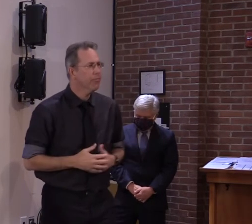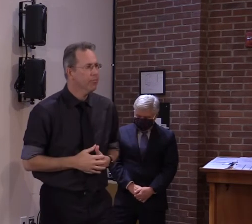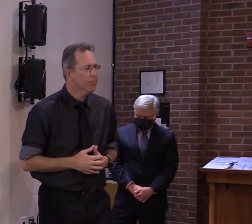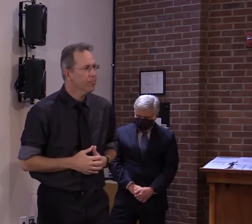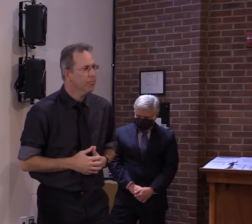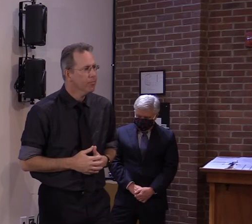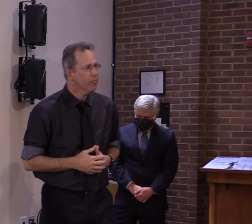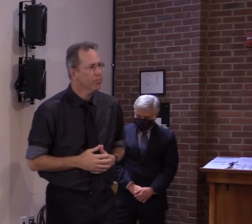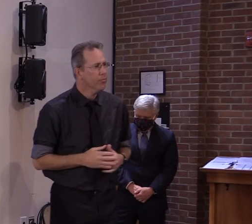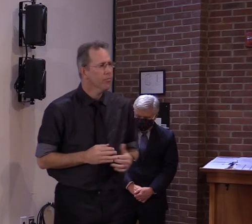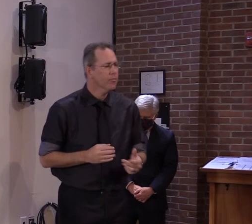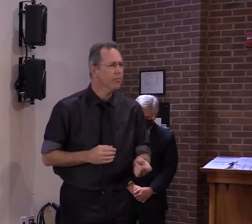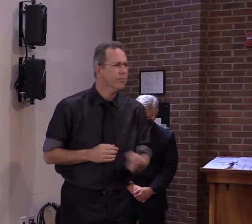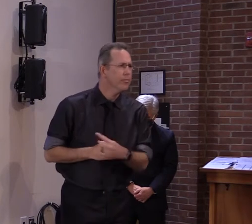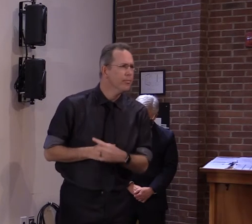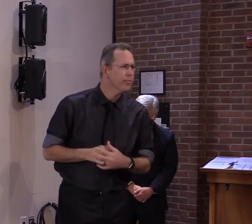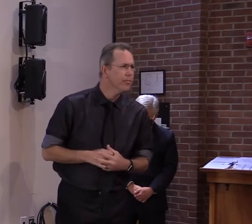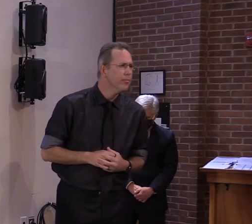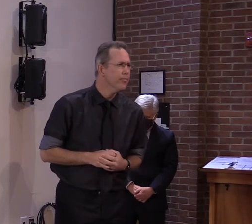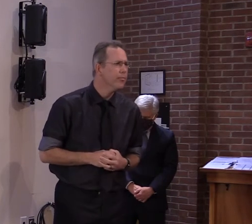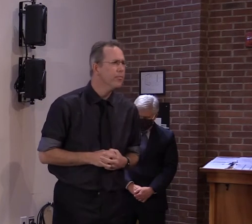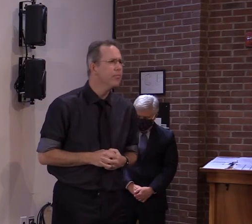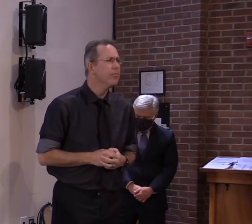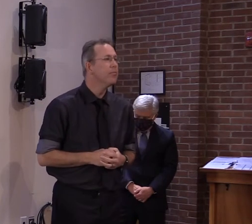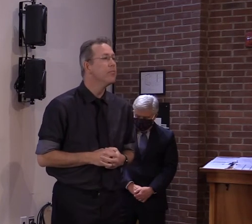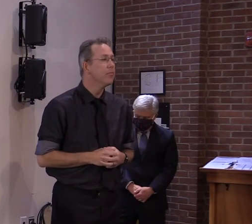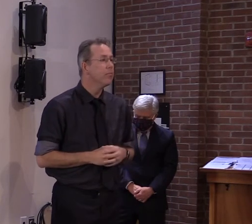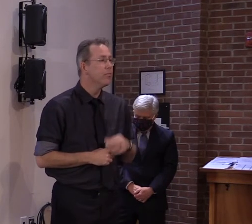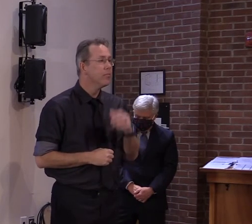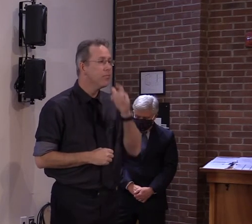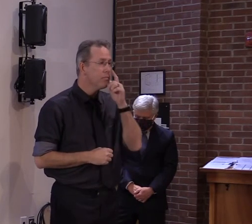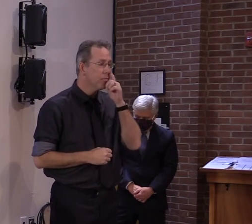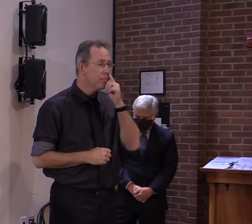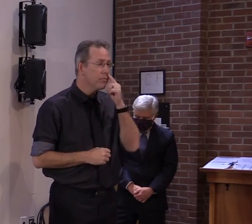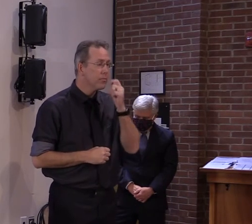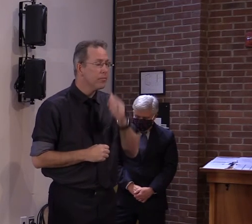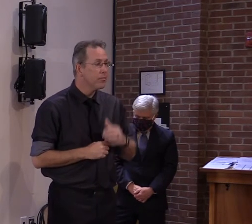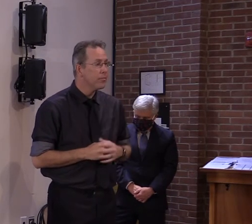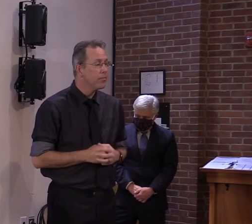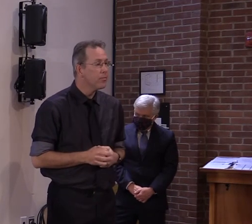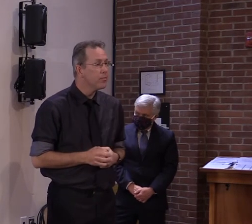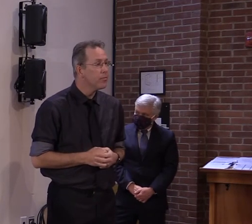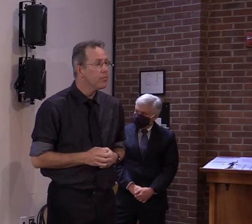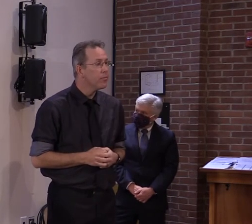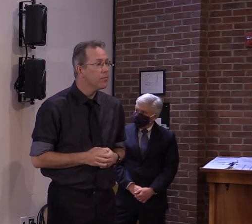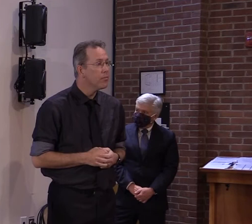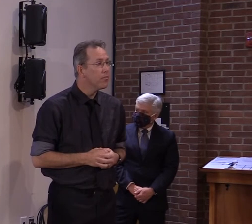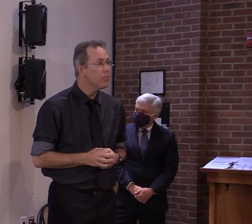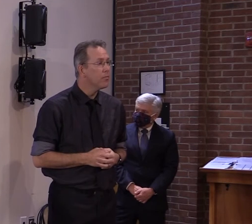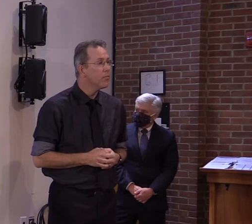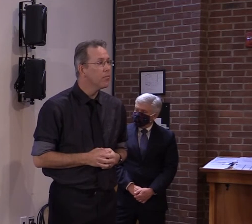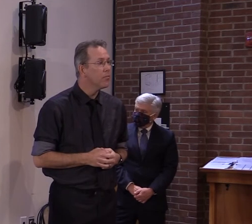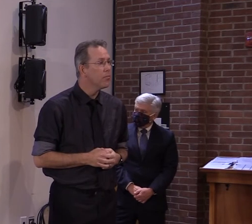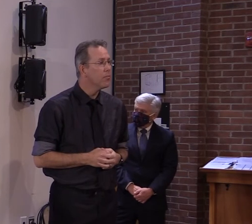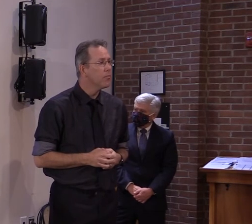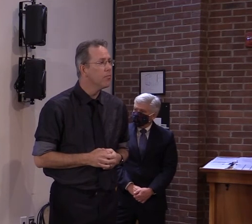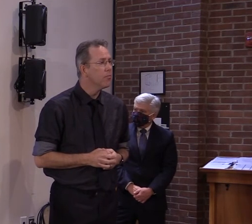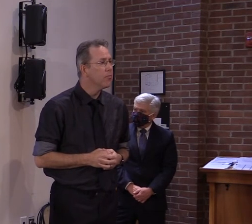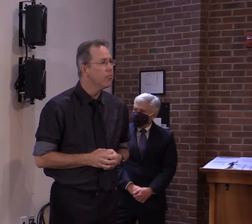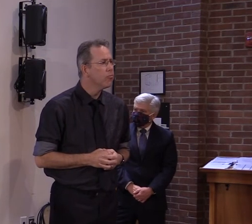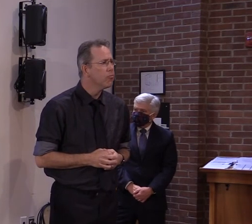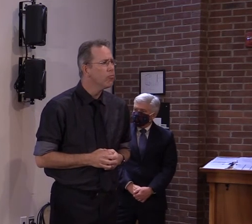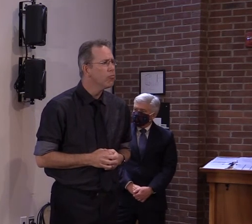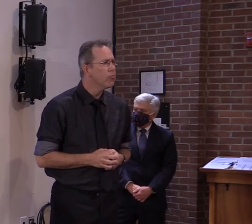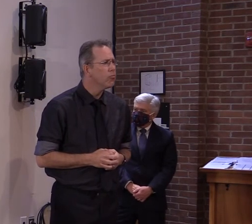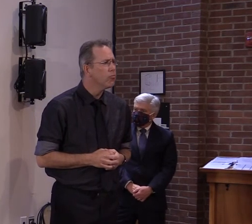with the UVM outbreak, has they assisted with any contact tracing to determine how it happened or if it's led